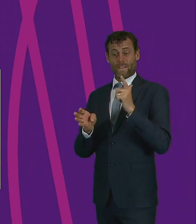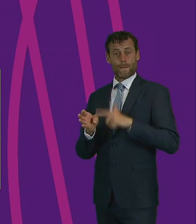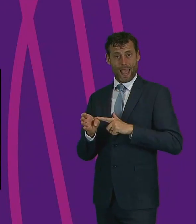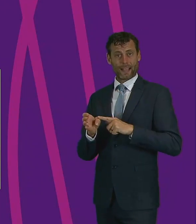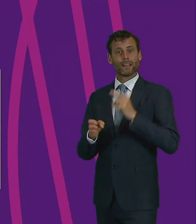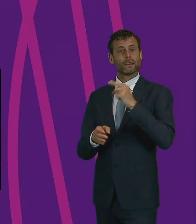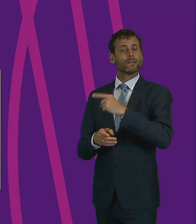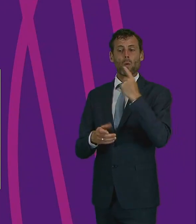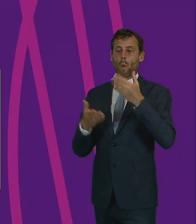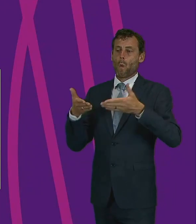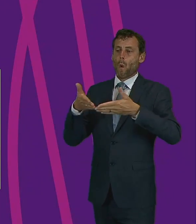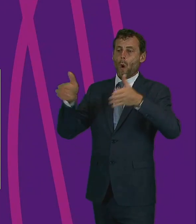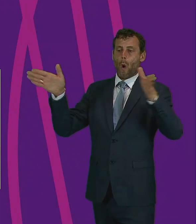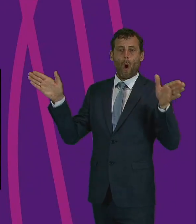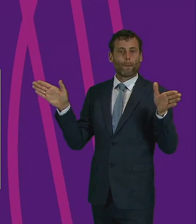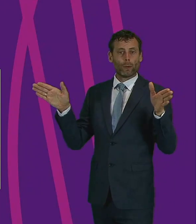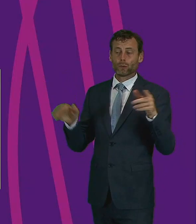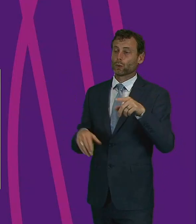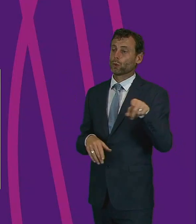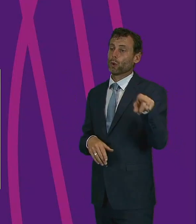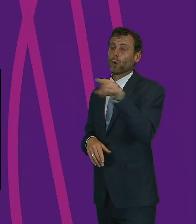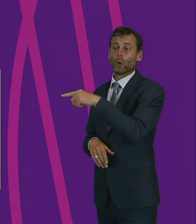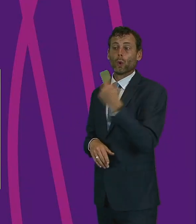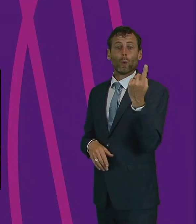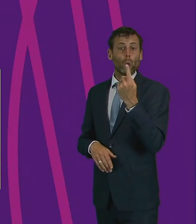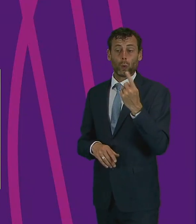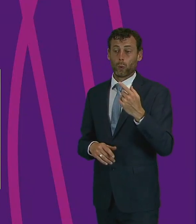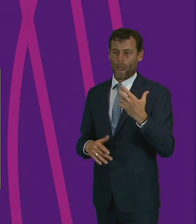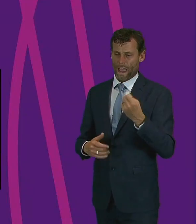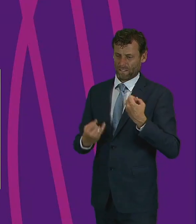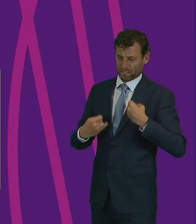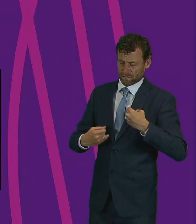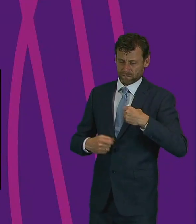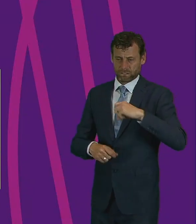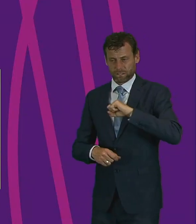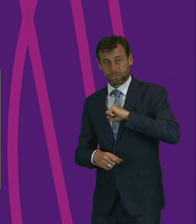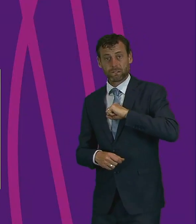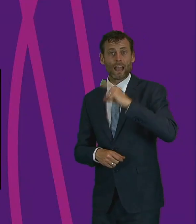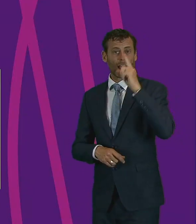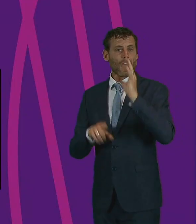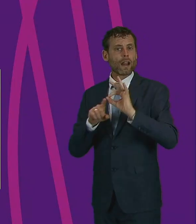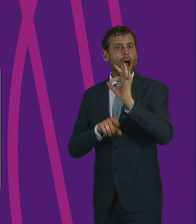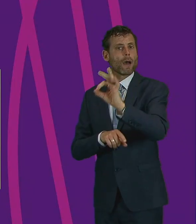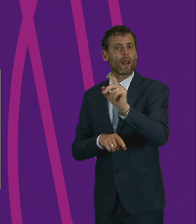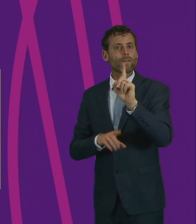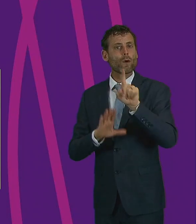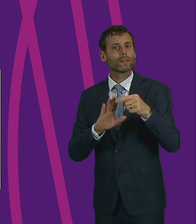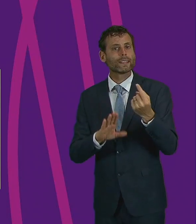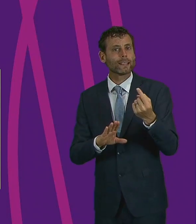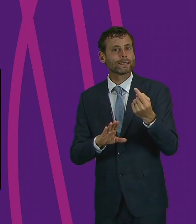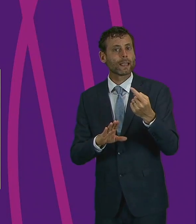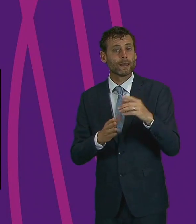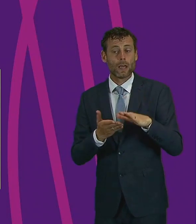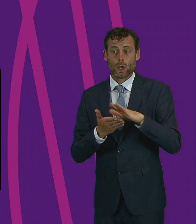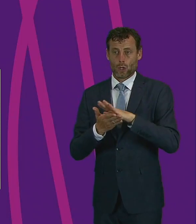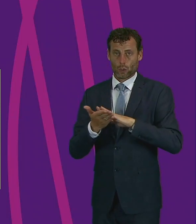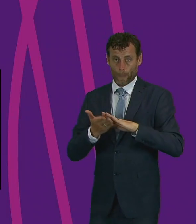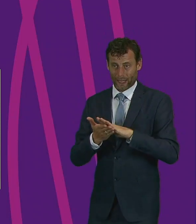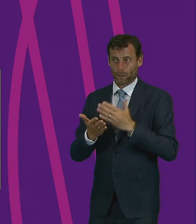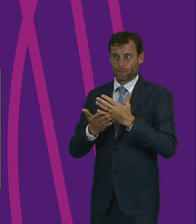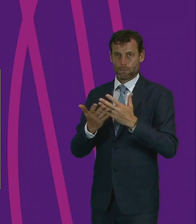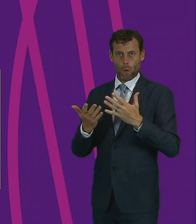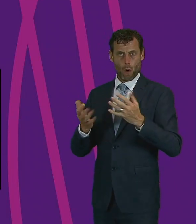extended to any symptomatic member of the public across the UK, which will hopefully allow us to be more accurately record and trace